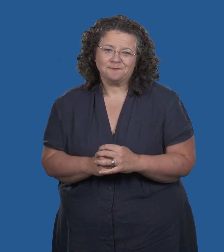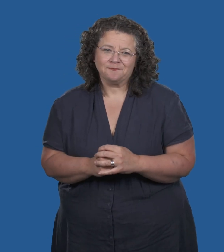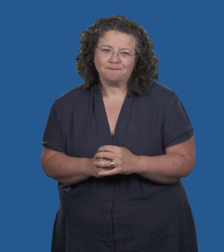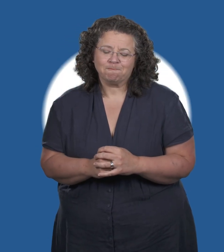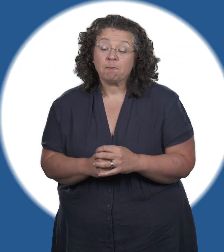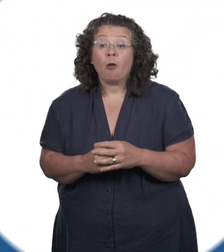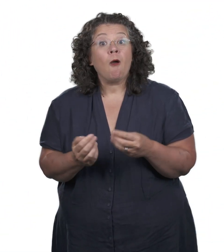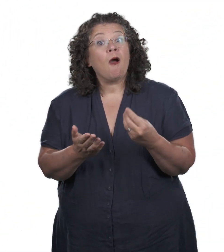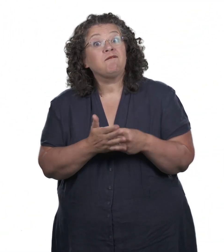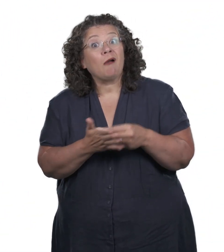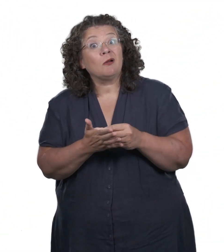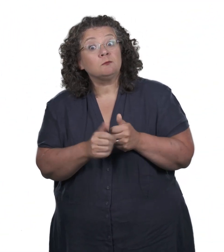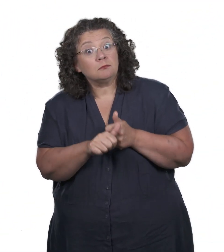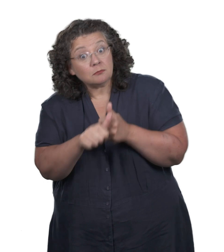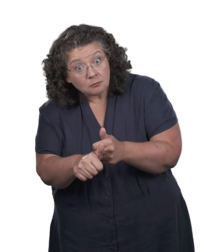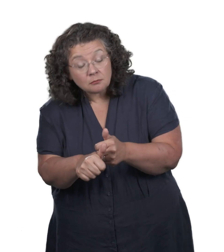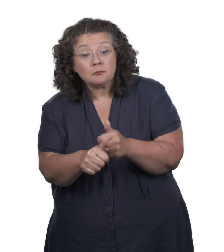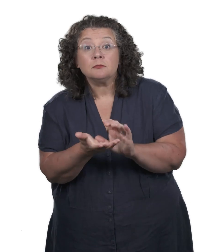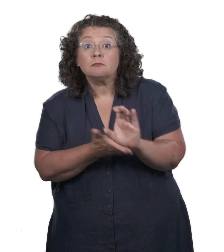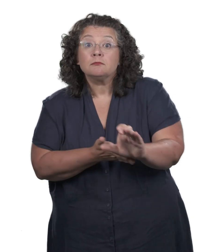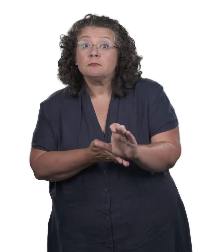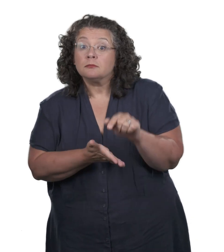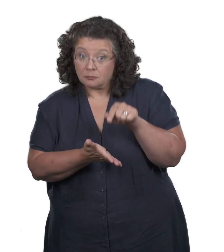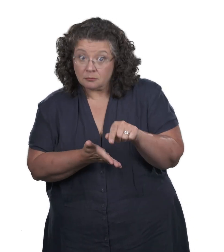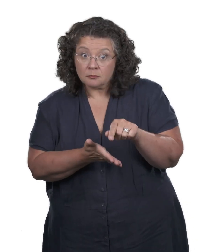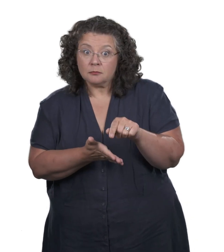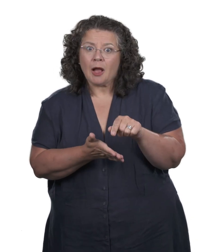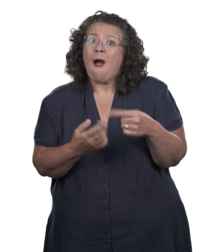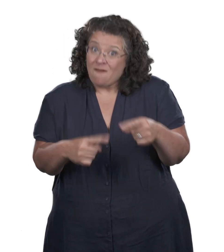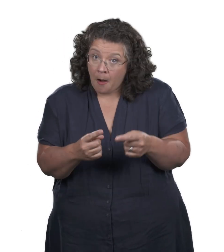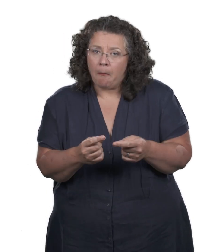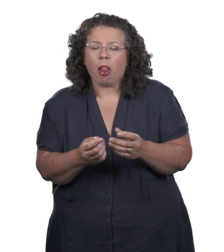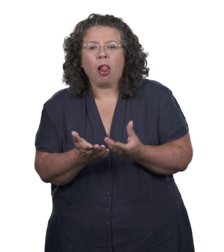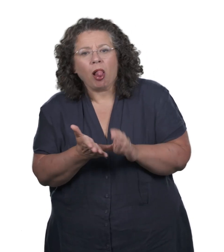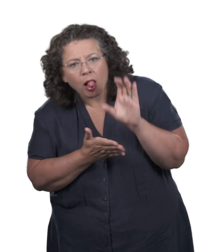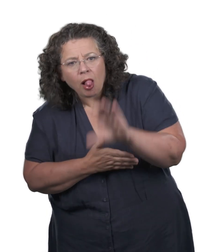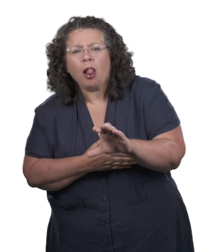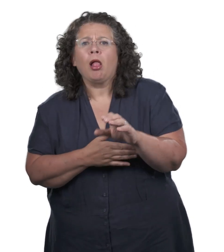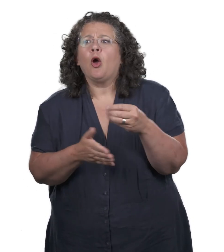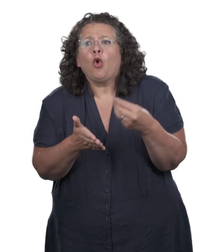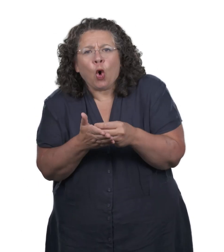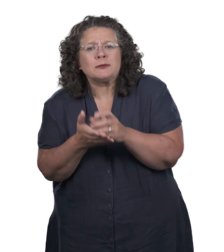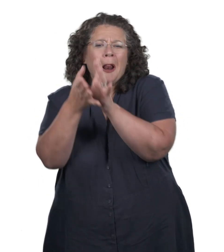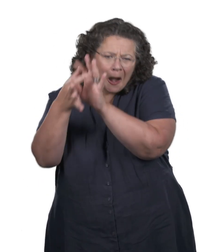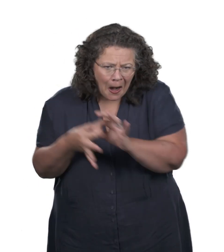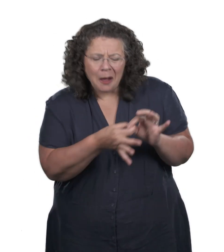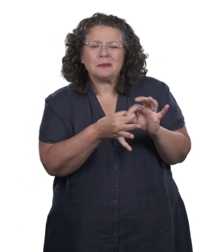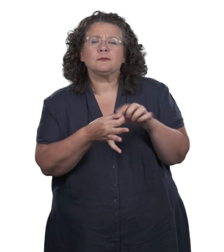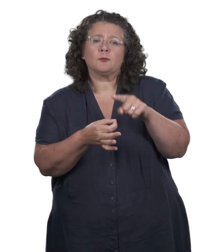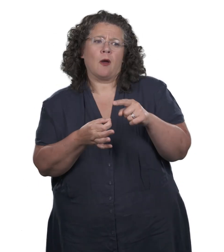The financial assistance awarded by the fund is available to meet costs incurred